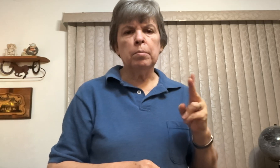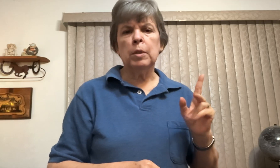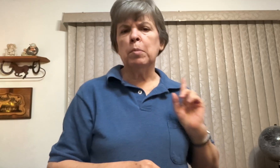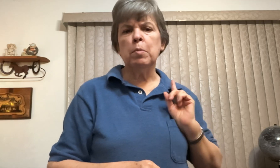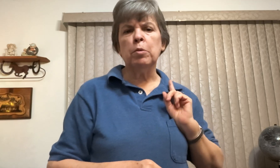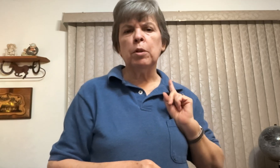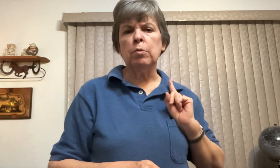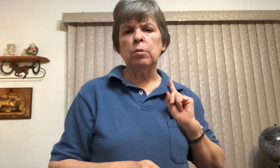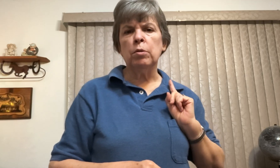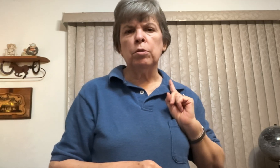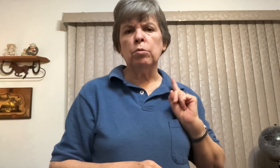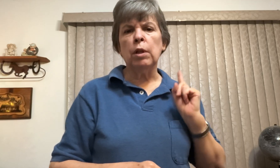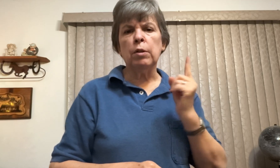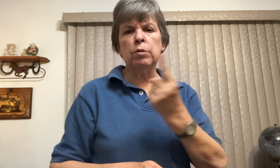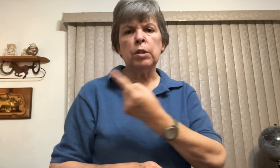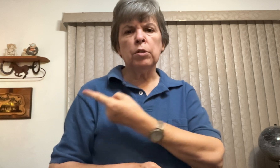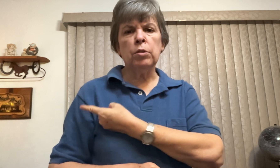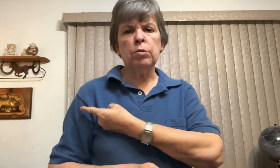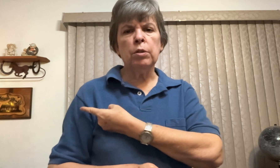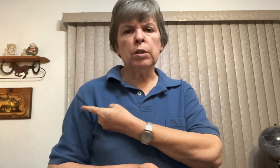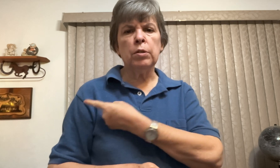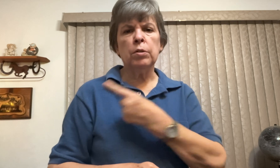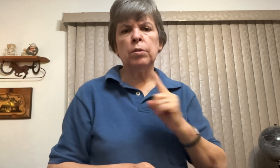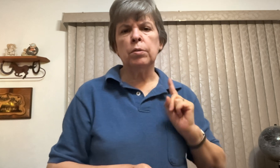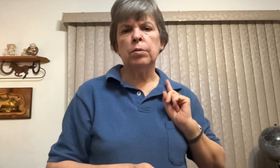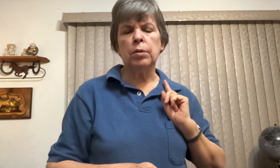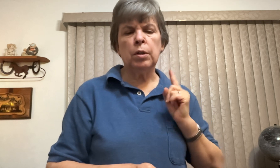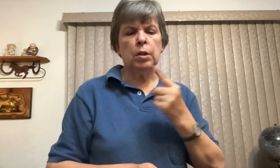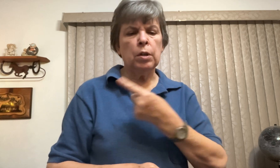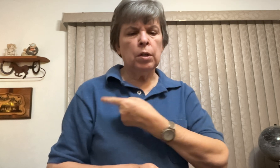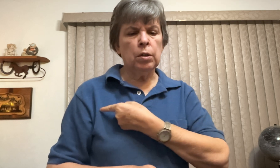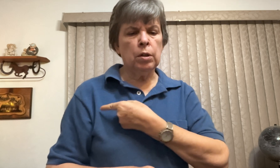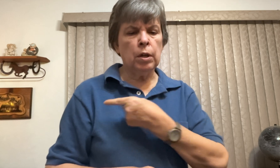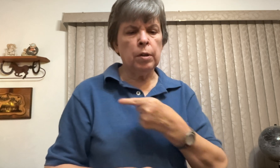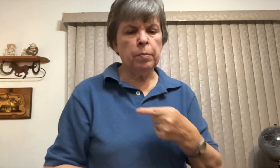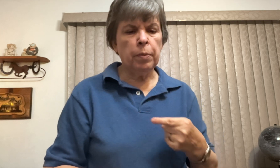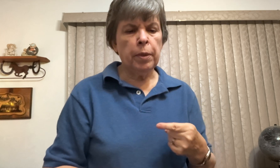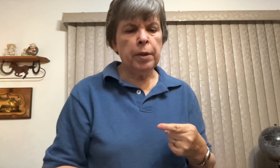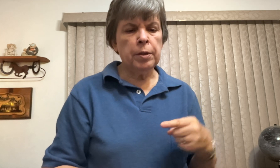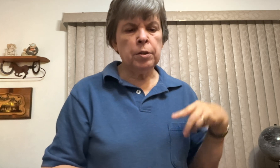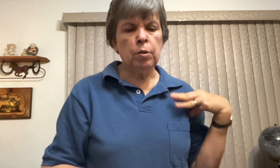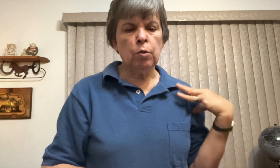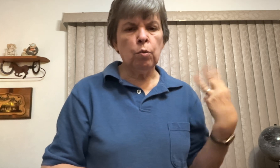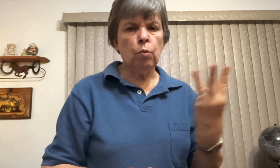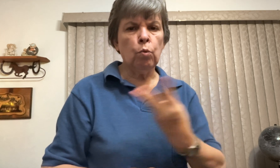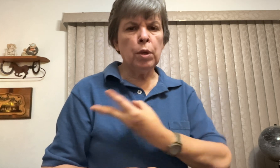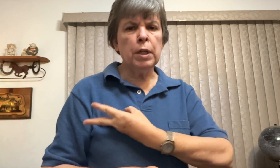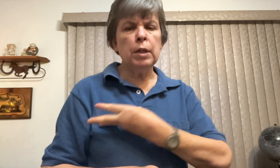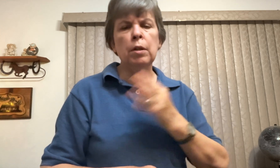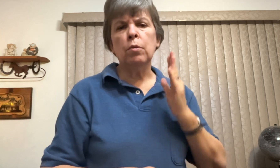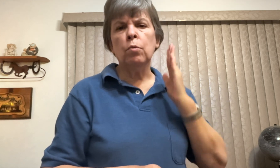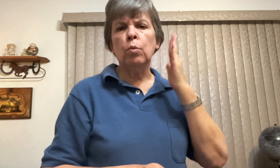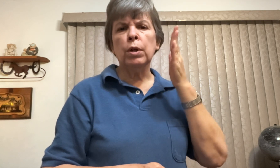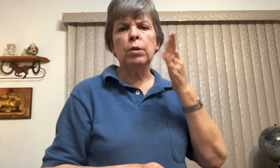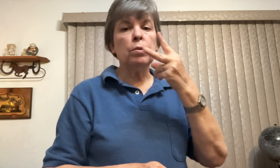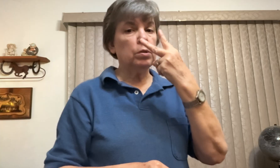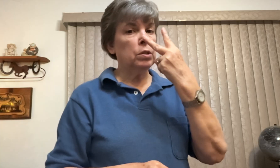Some people don't do letters, they just do this. Okay, so we will